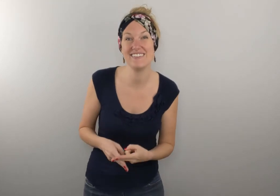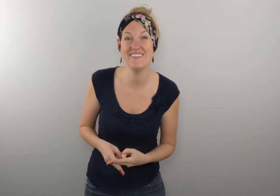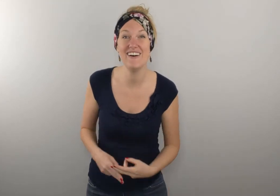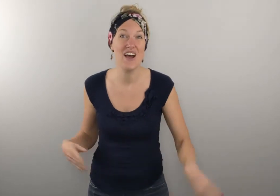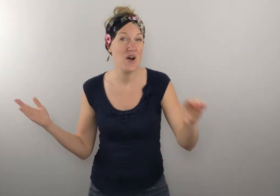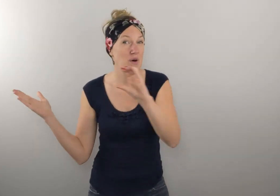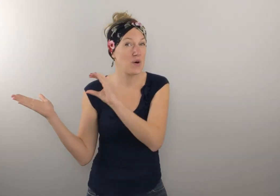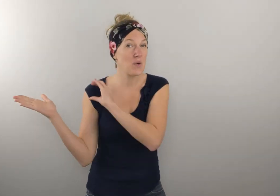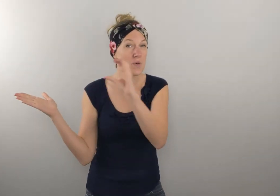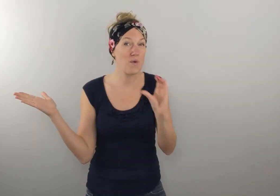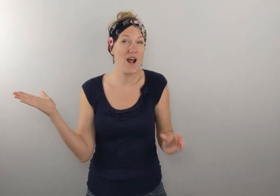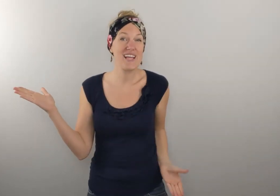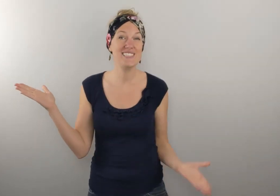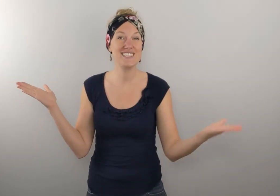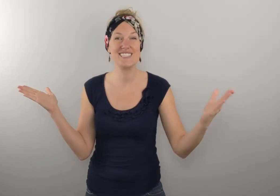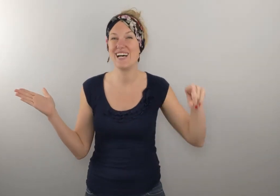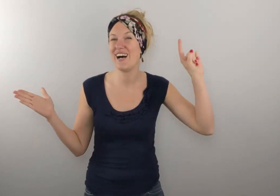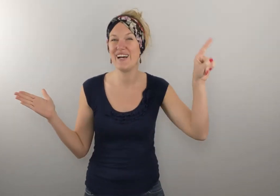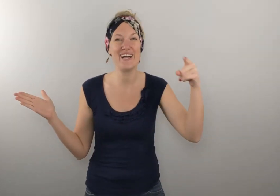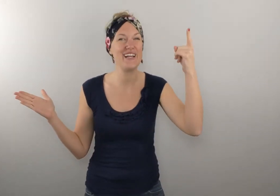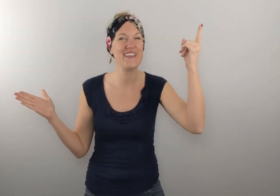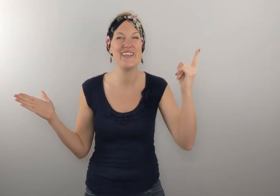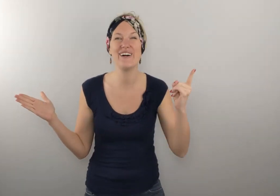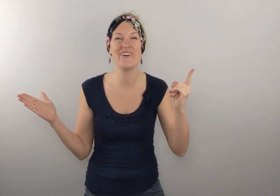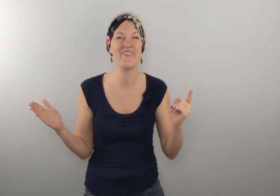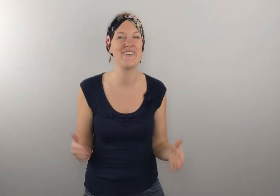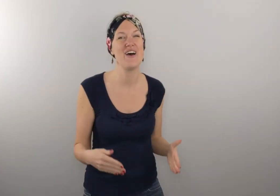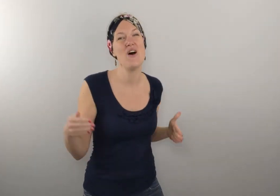So, Christ alone,